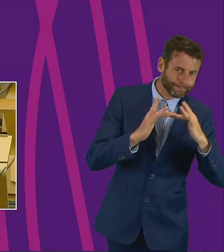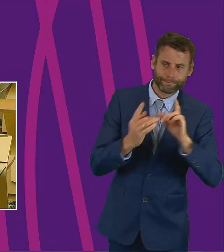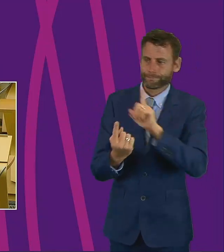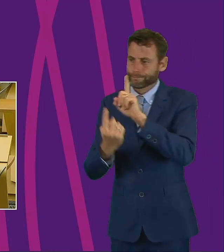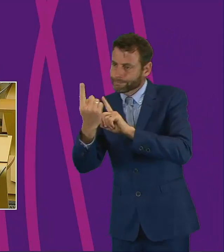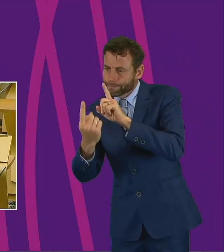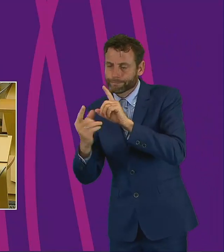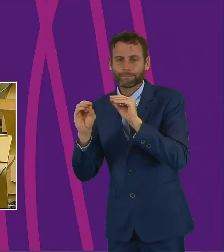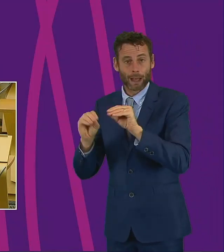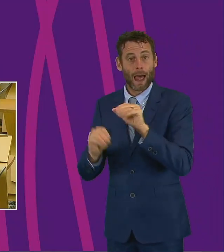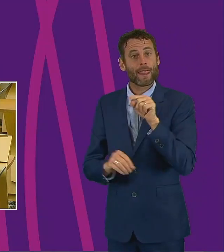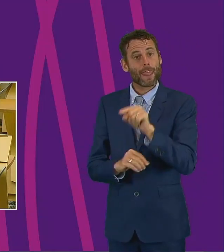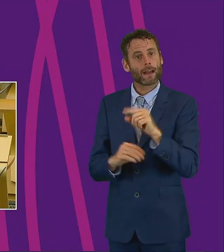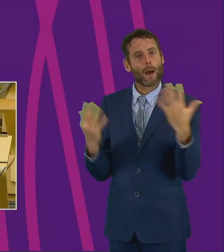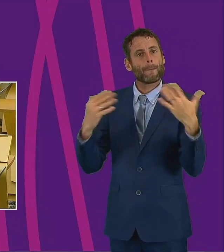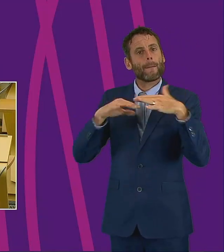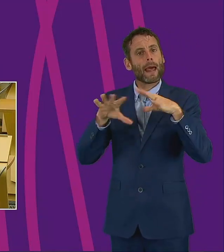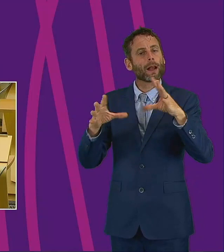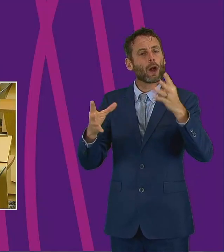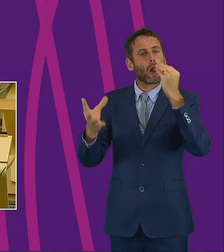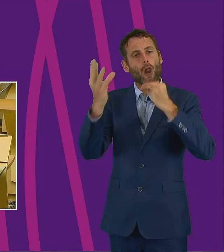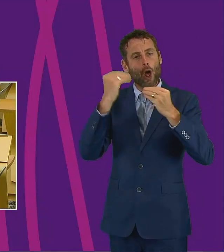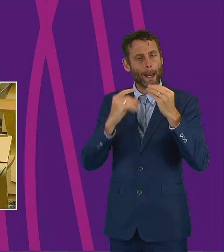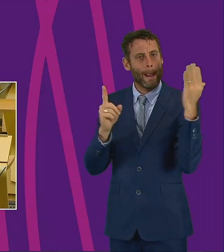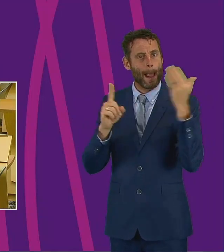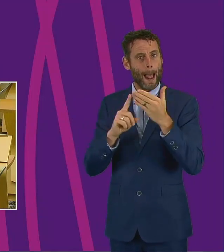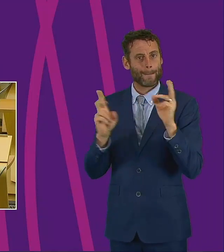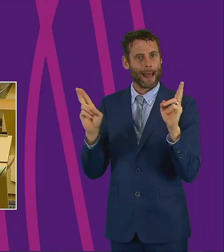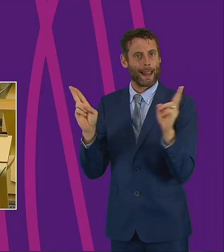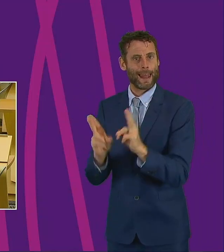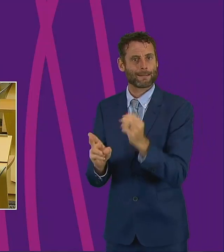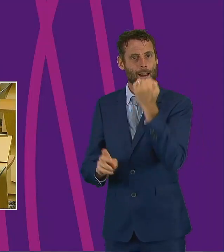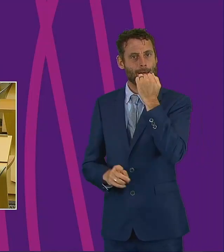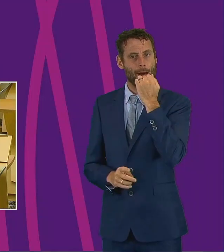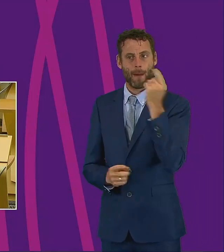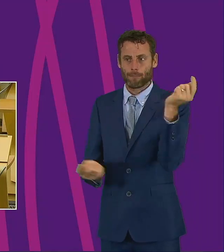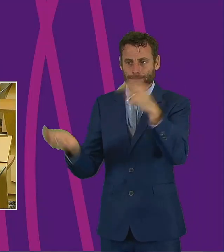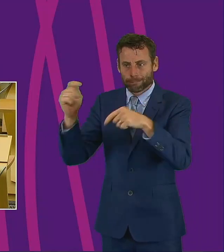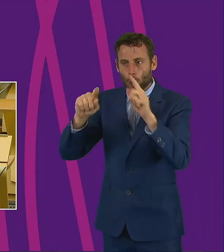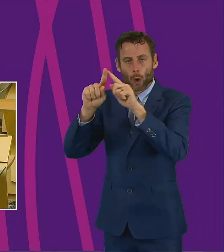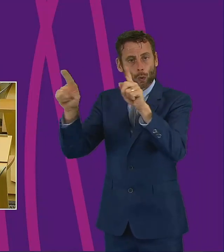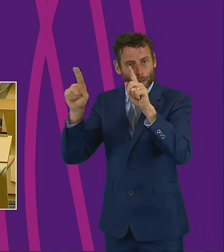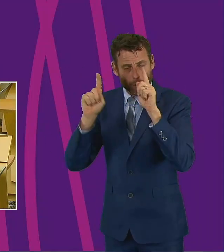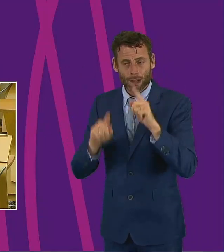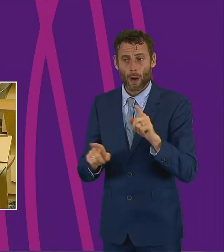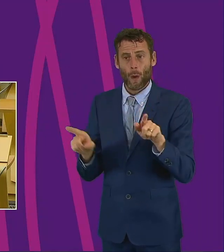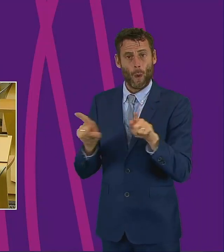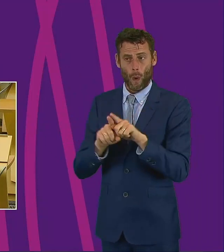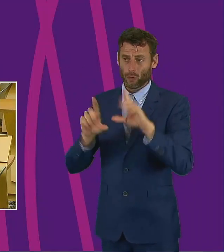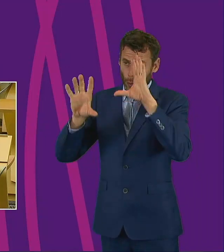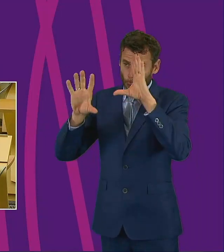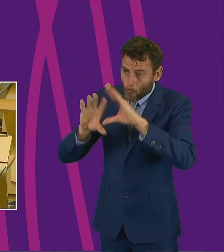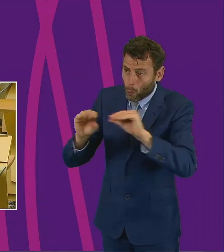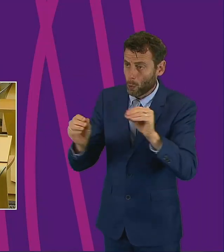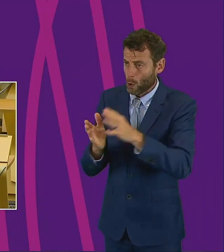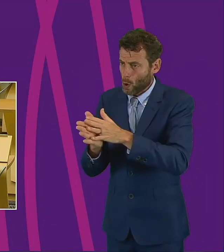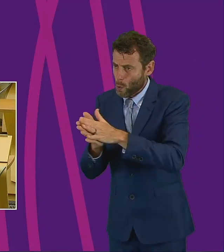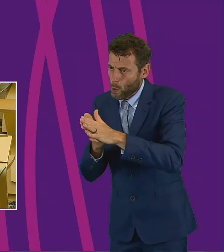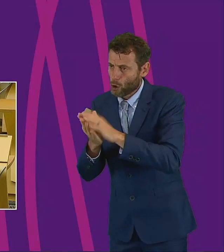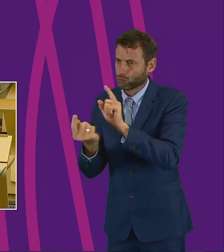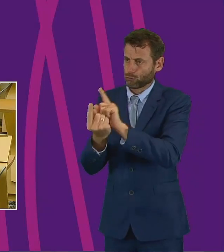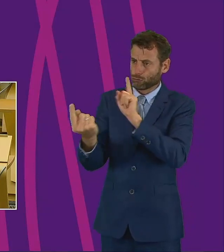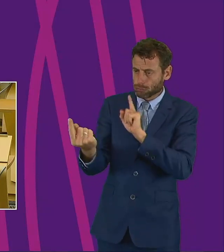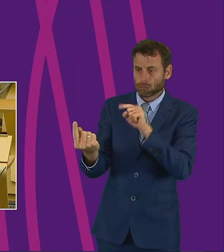on campus. There are arrangements about enhanced cleaning and hygiene measures, 2 metres physical distancing, and of course staff